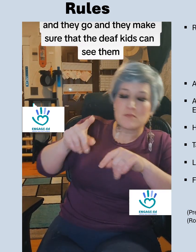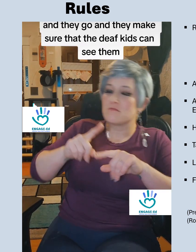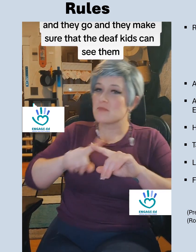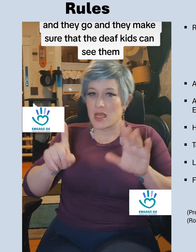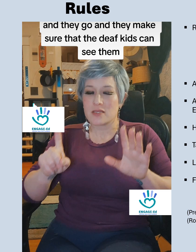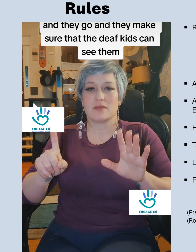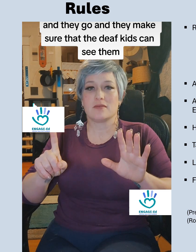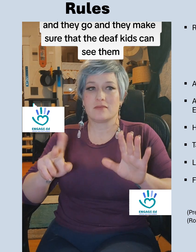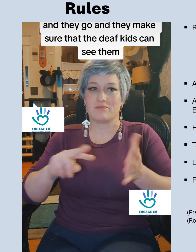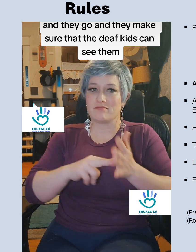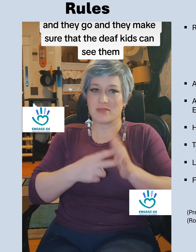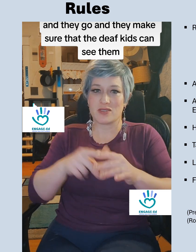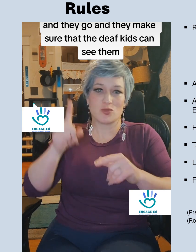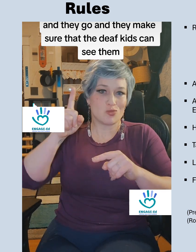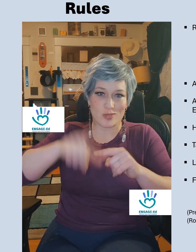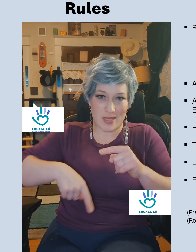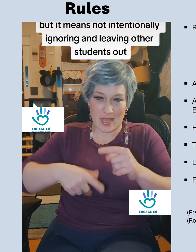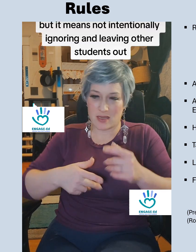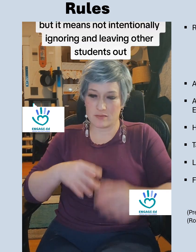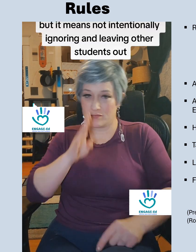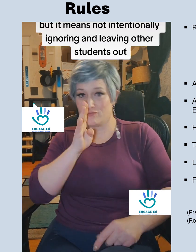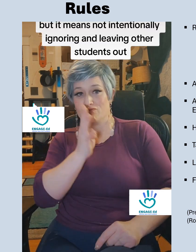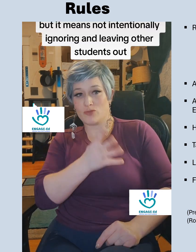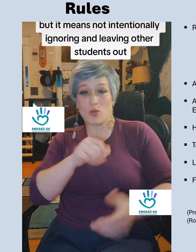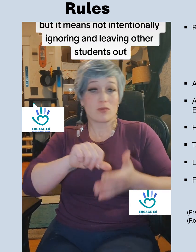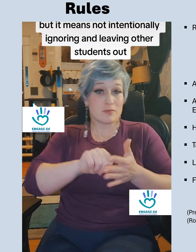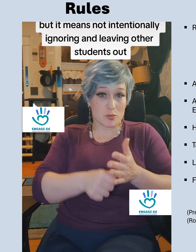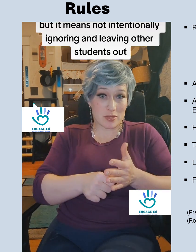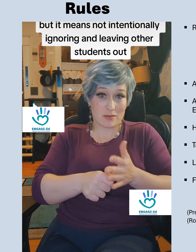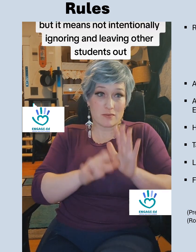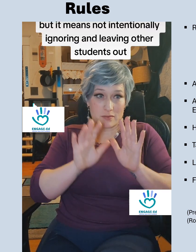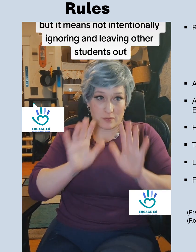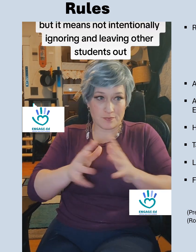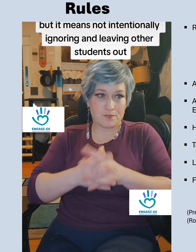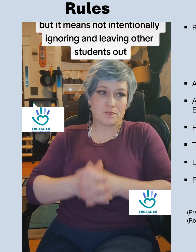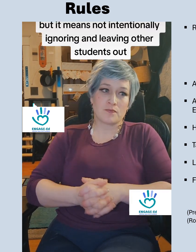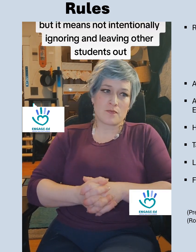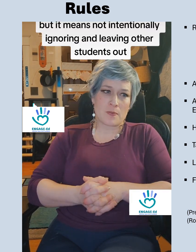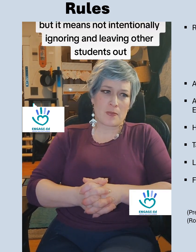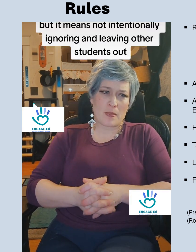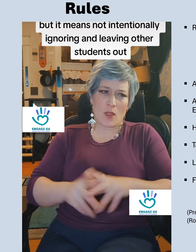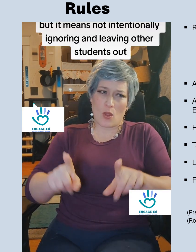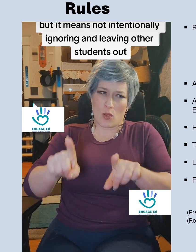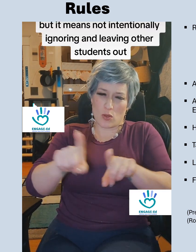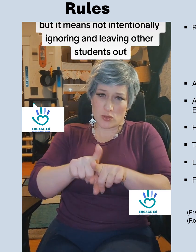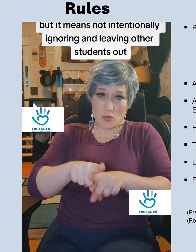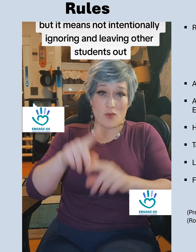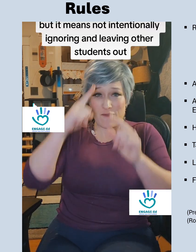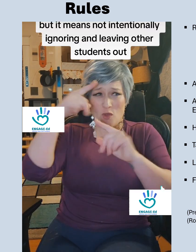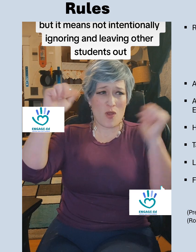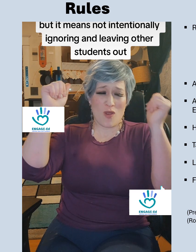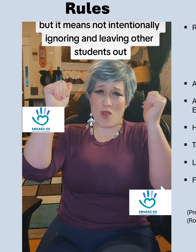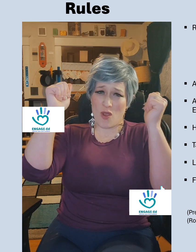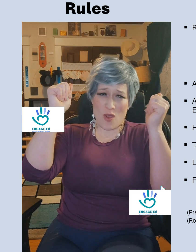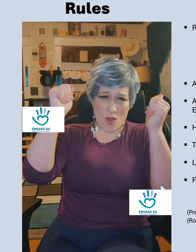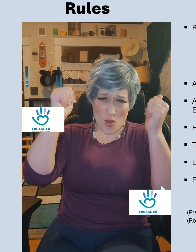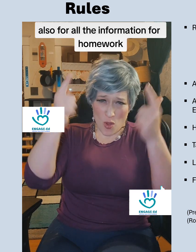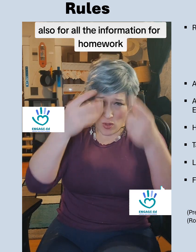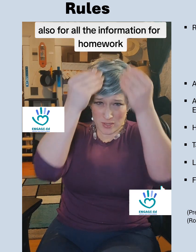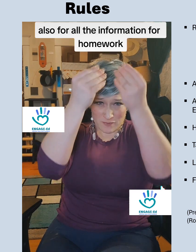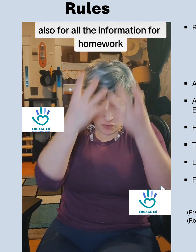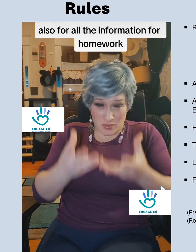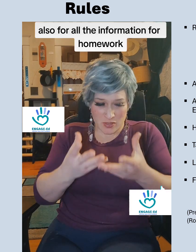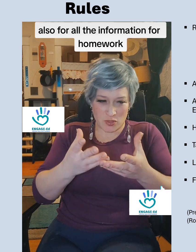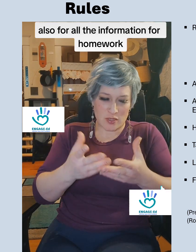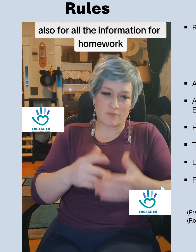sure that the deaf kids can see them. But it means not intentionally ignoring and leaving other students out.